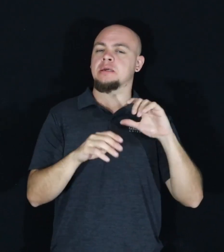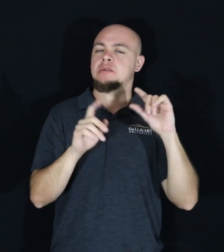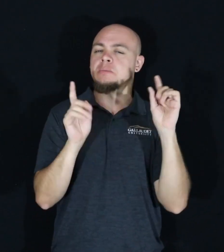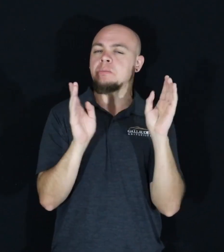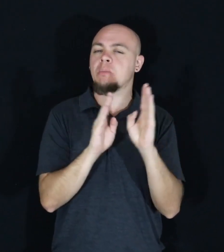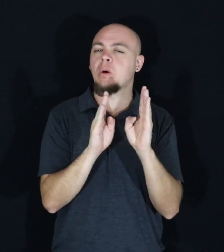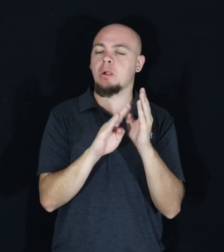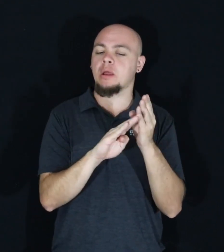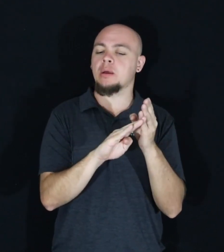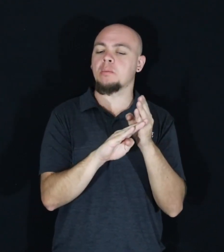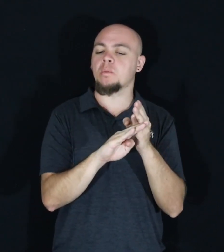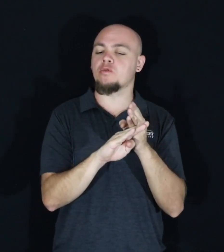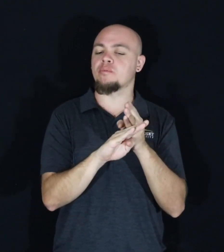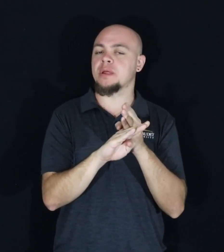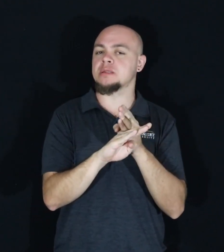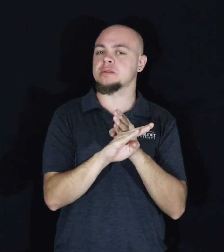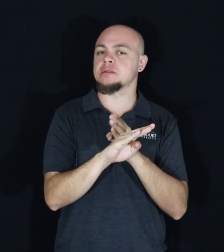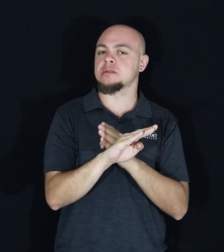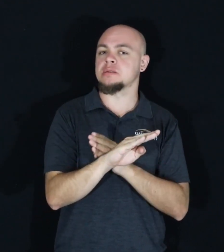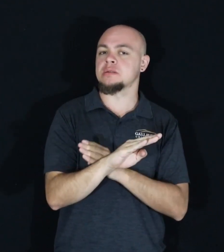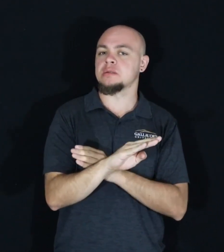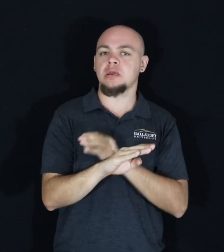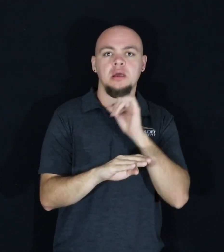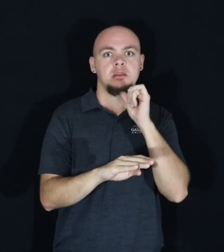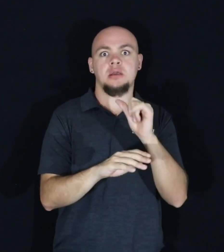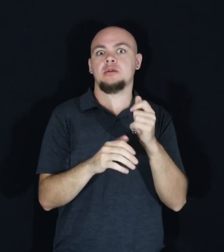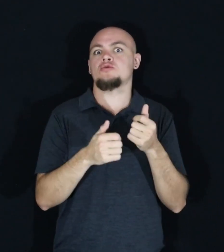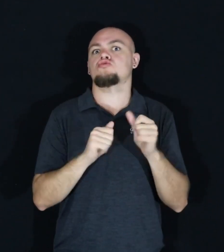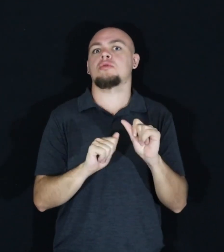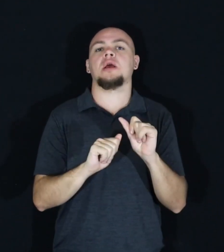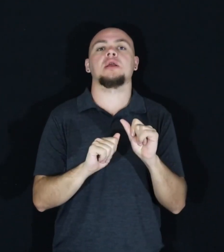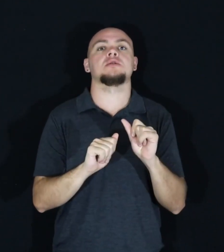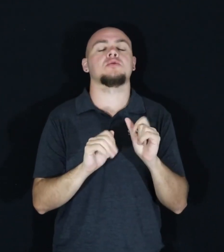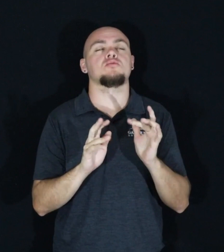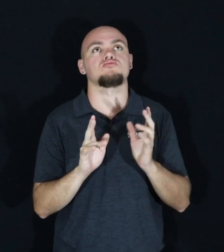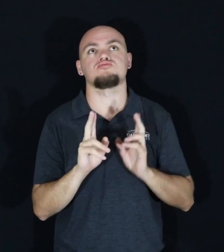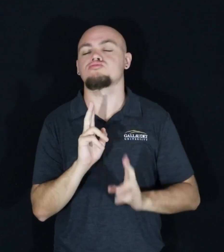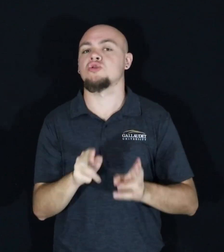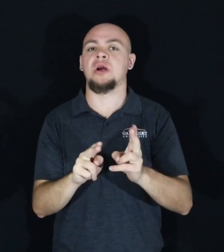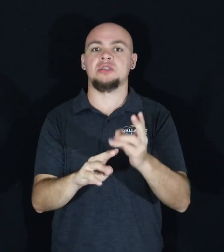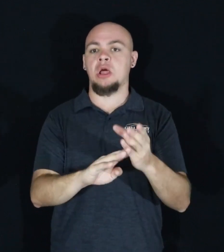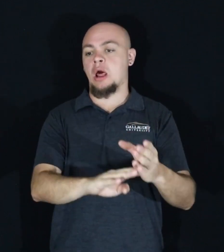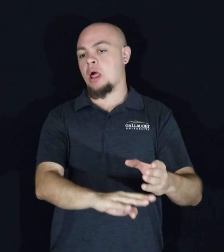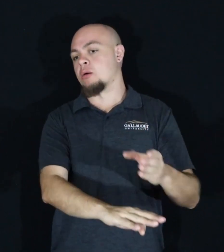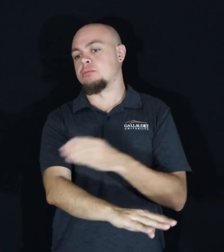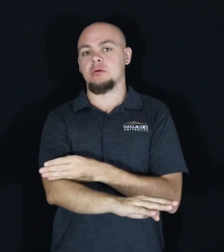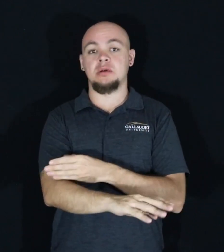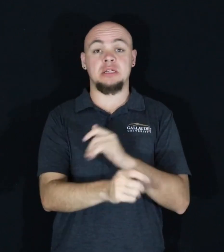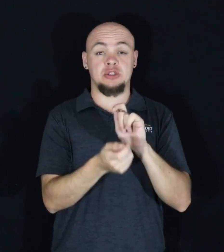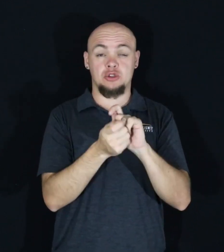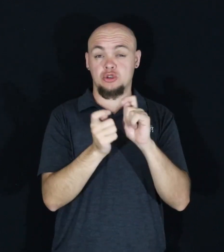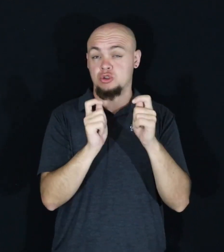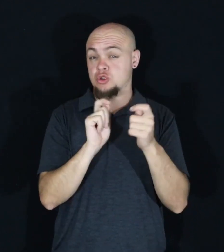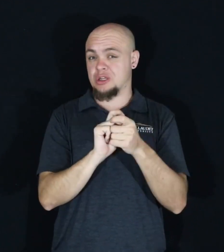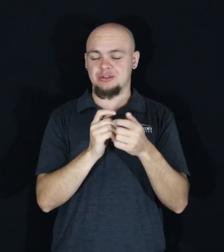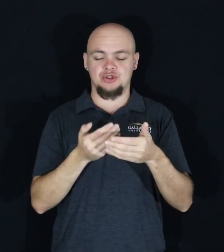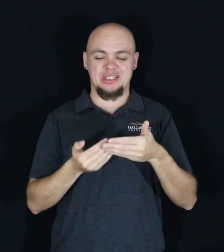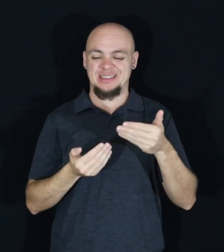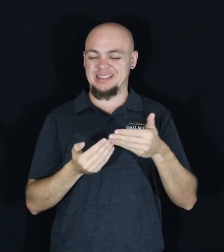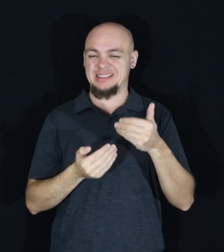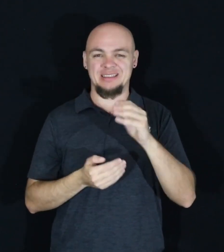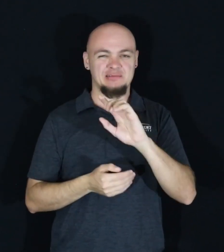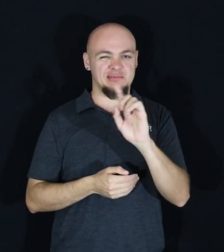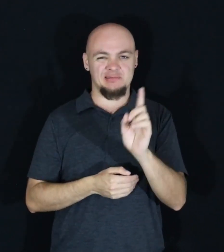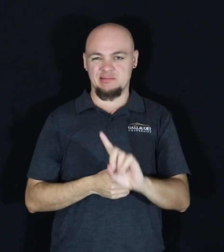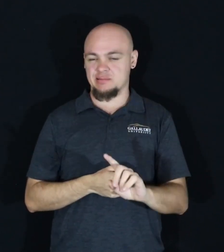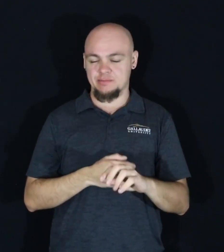improvements rather than rushing myself too hard into things. Change is not always easy, and